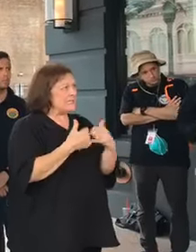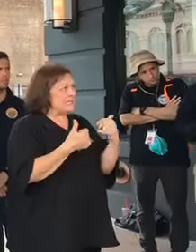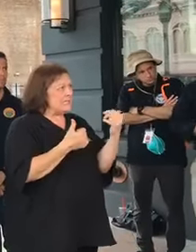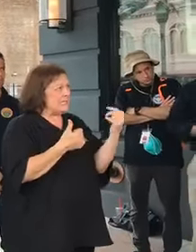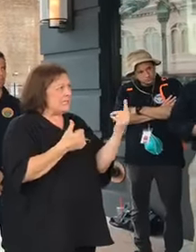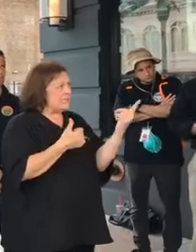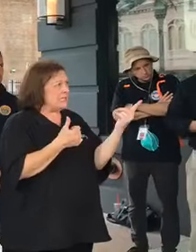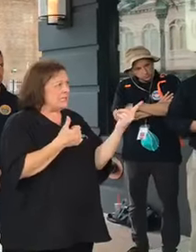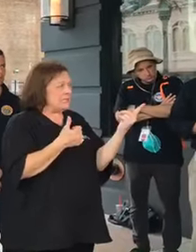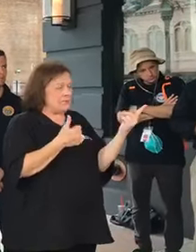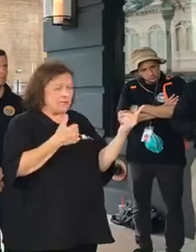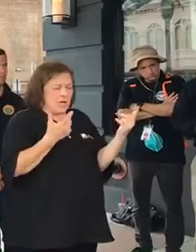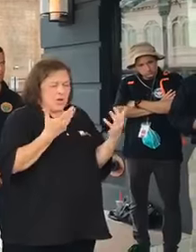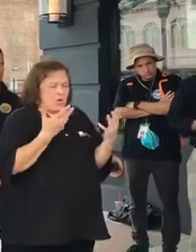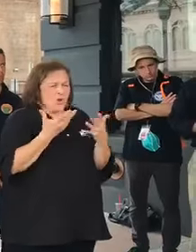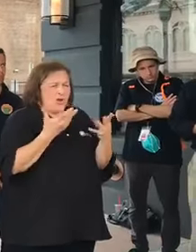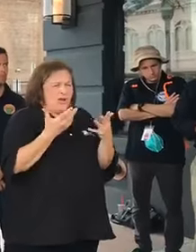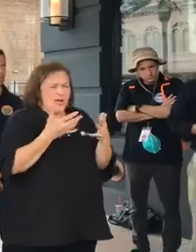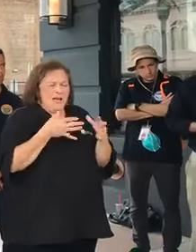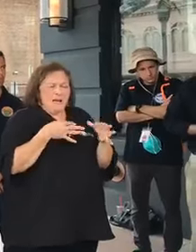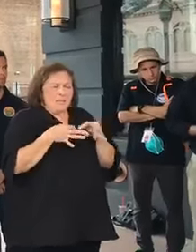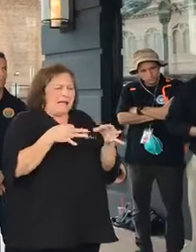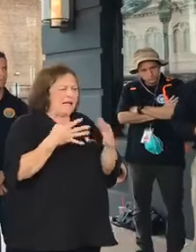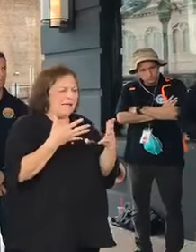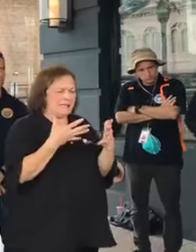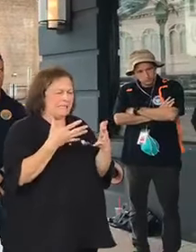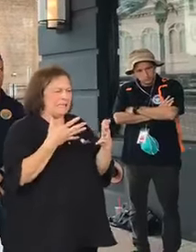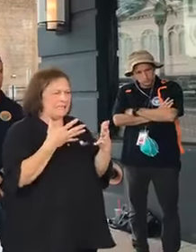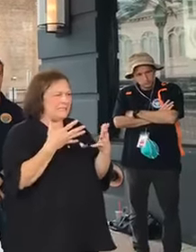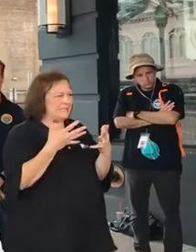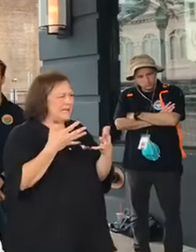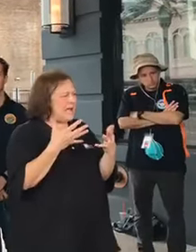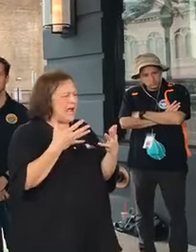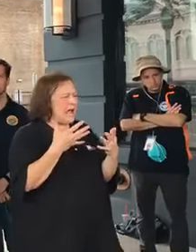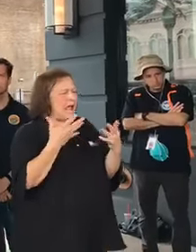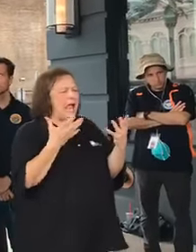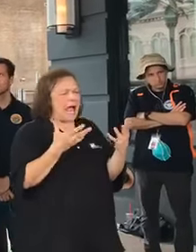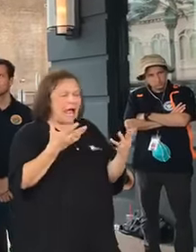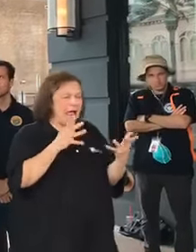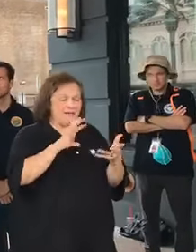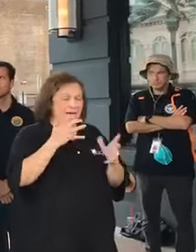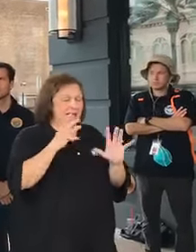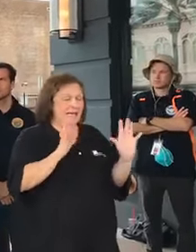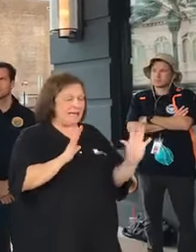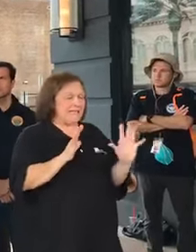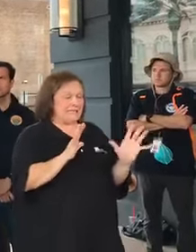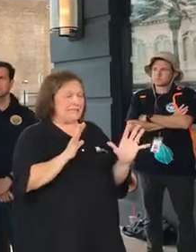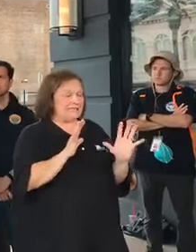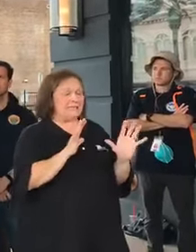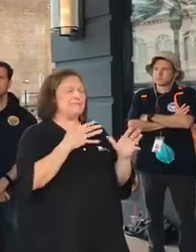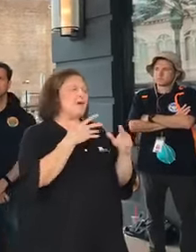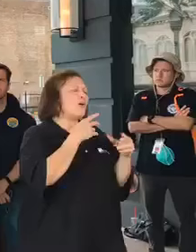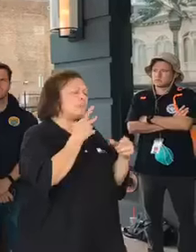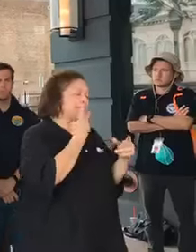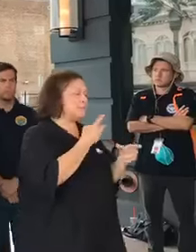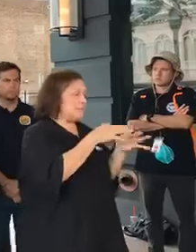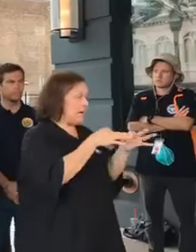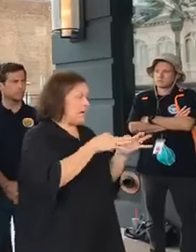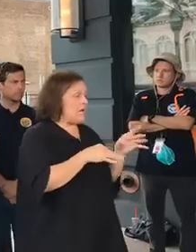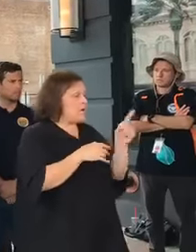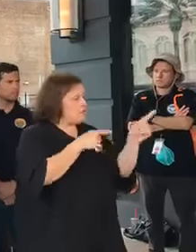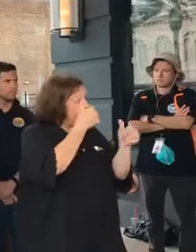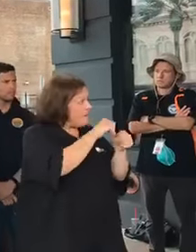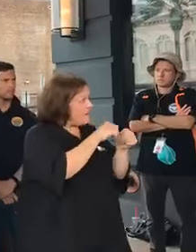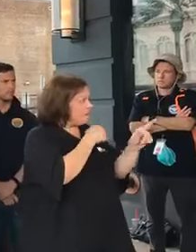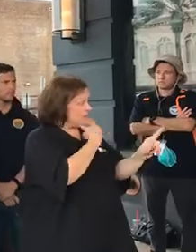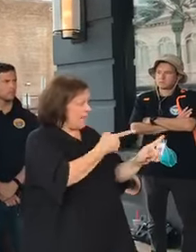Could you expand a perimeter? There's got to be some kind of thought process going into how you can handle this. Let me explain. So you saw when they told